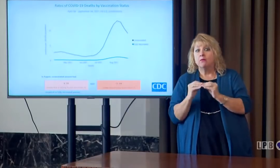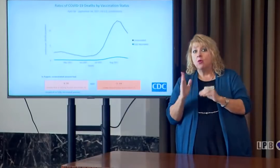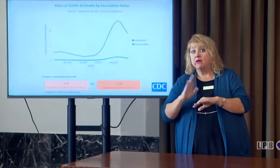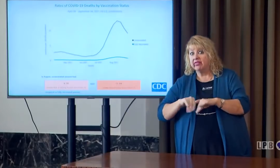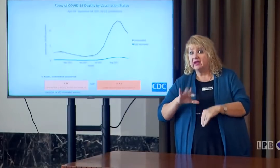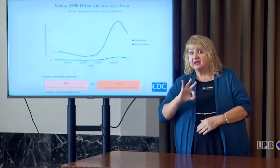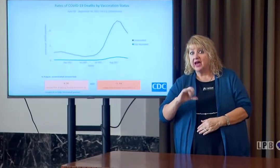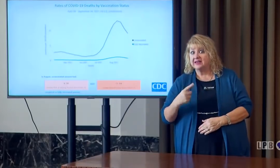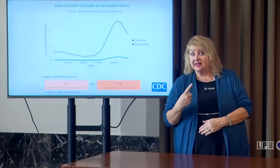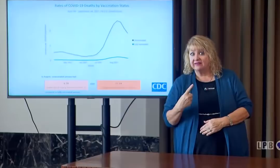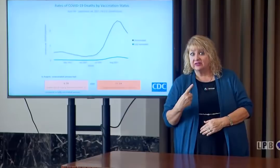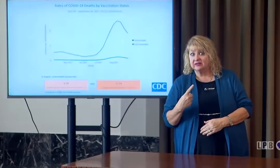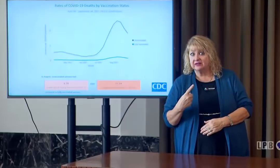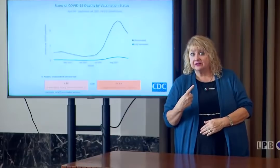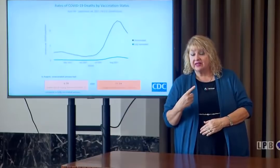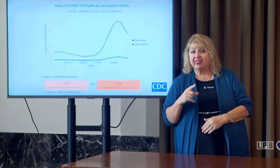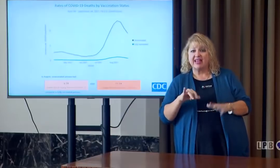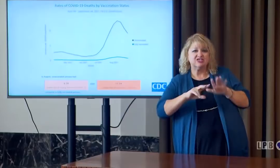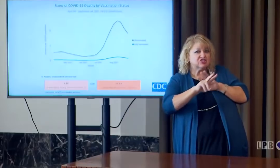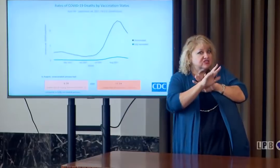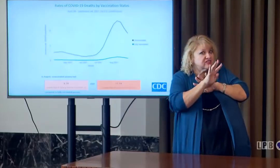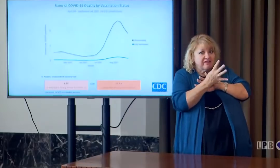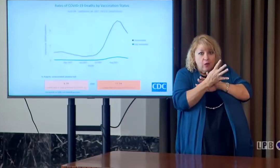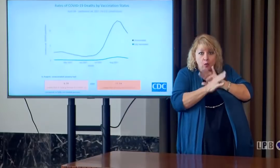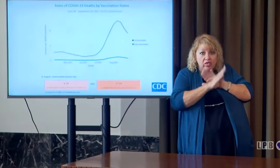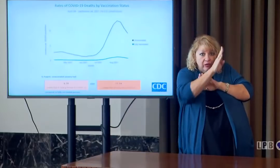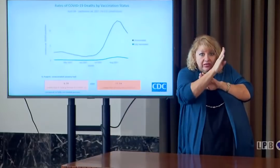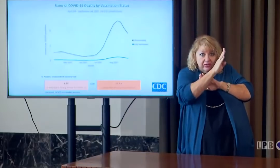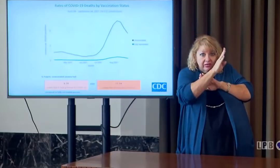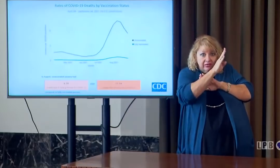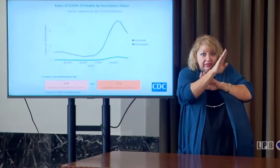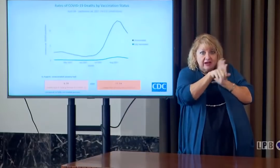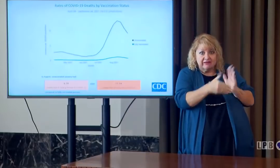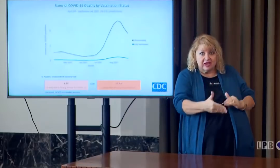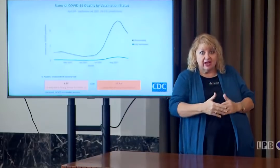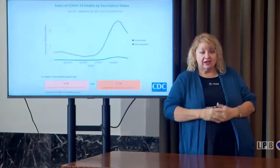Louisianans just in this Delta surge.